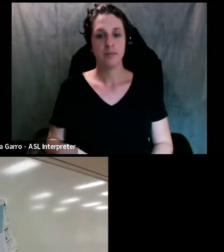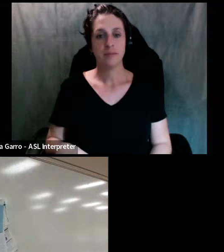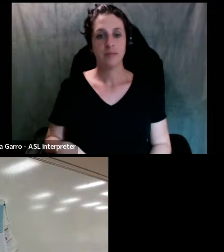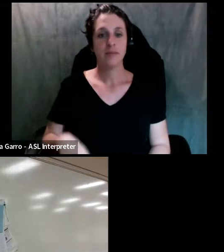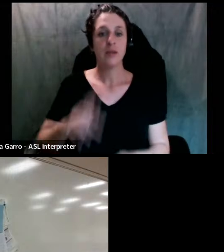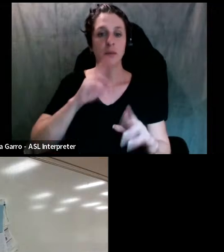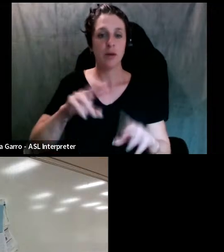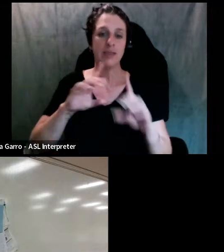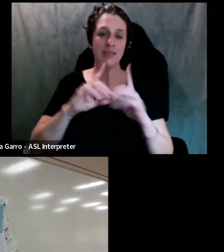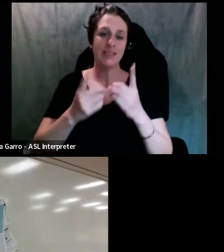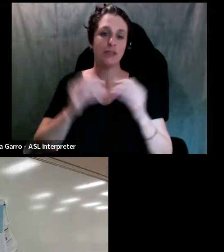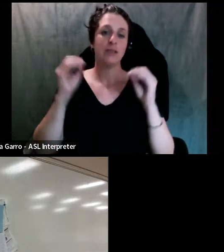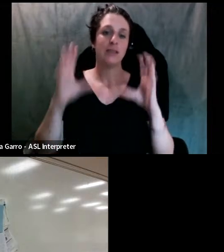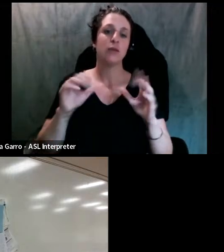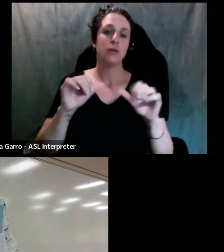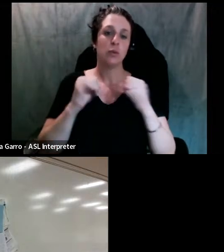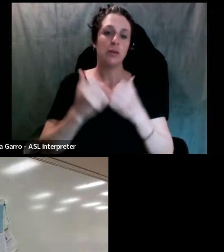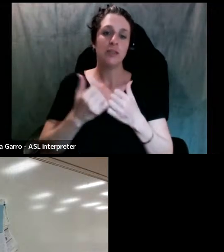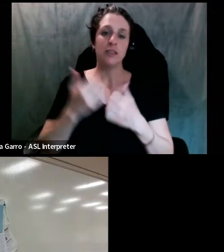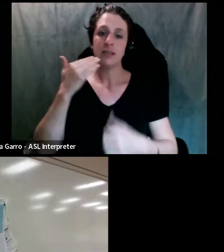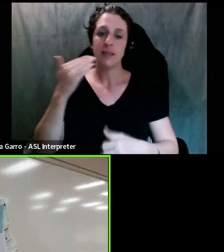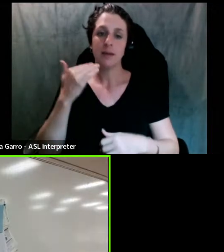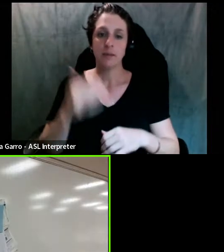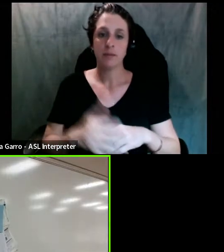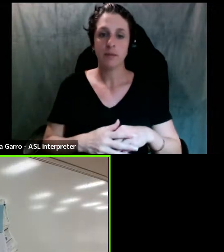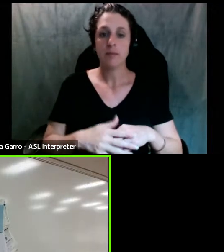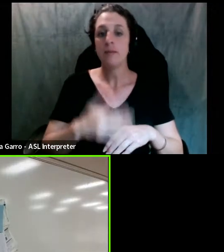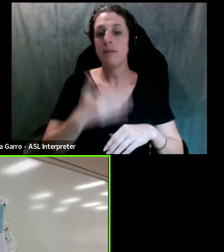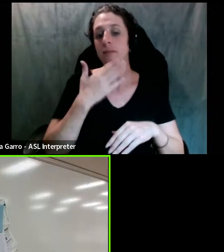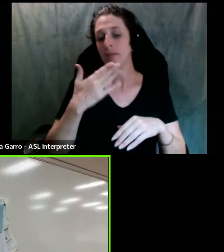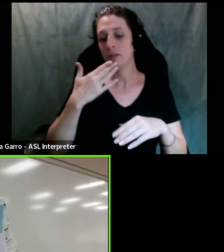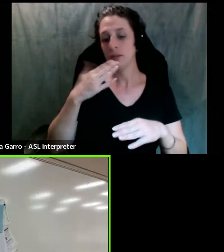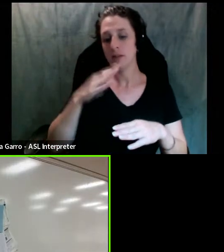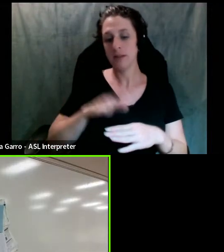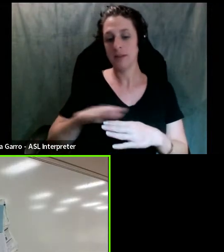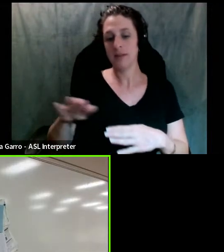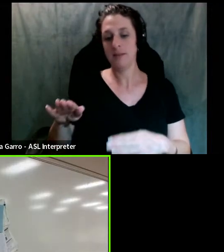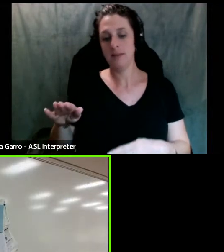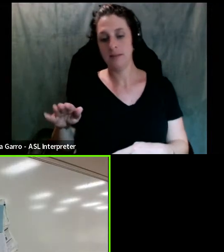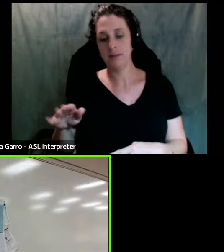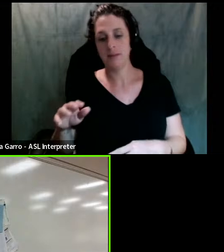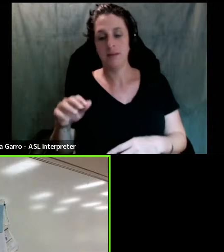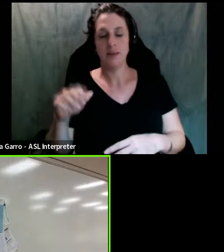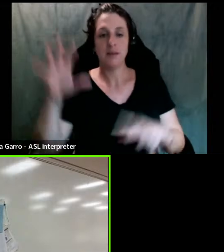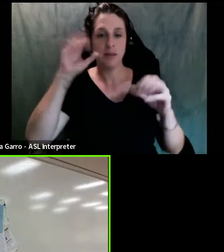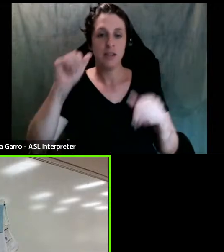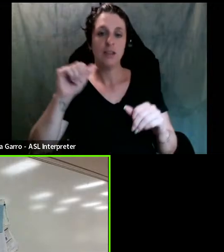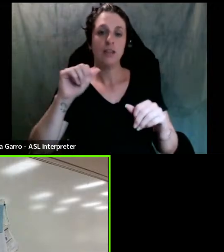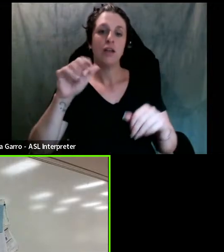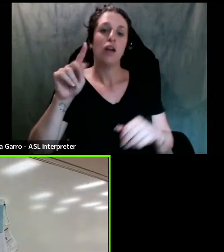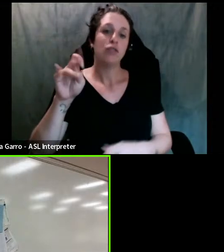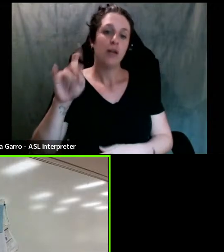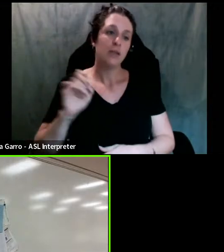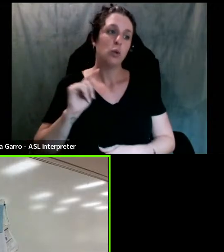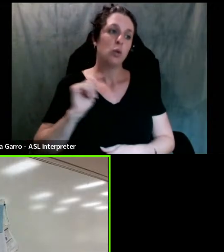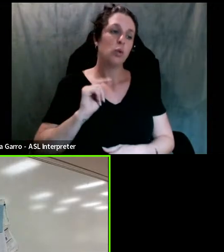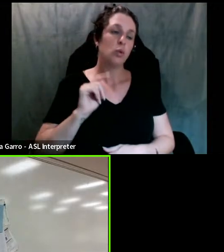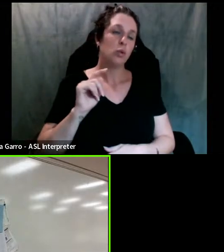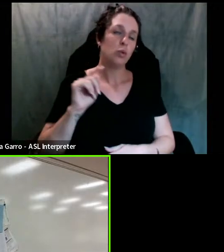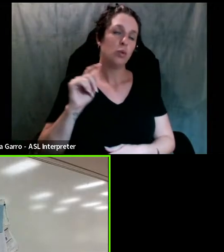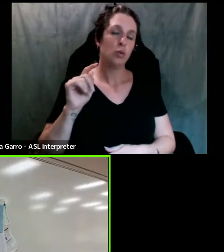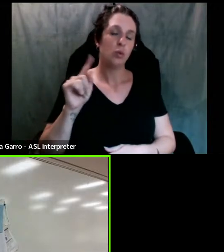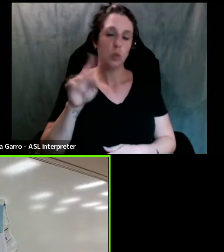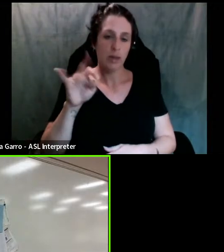Teachers Association. Thank you. Thank you. Good evening, President Andrade Zuniga and members of the board and district